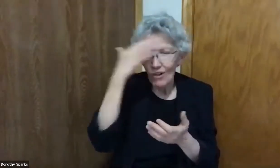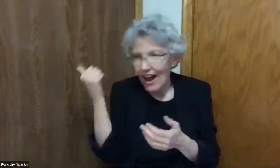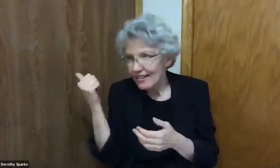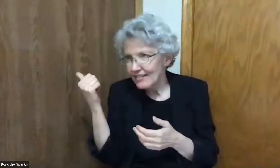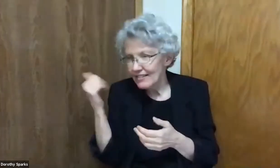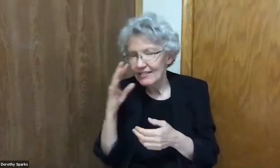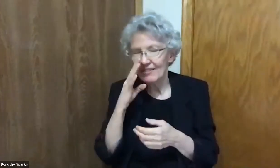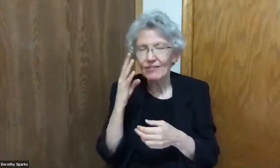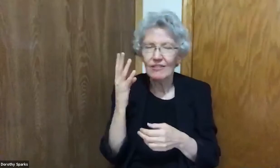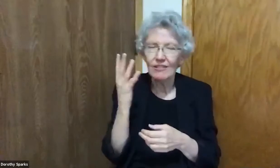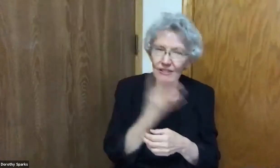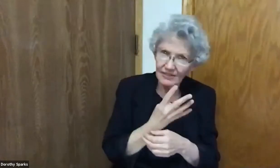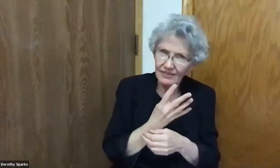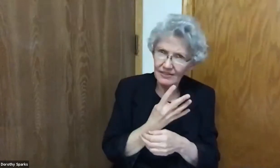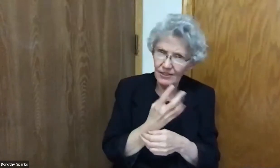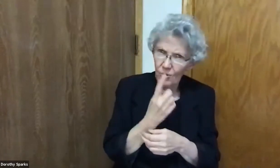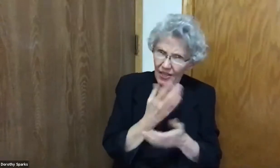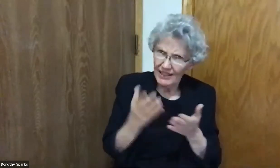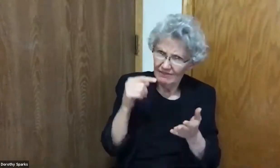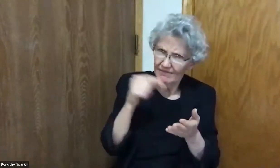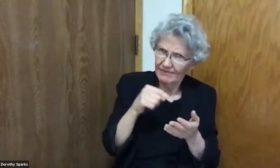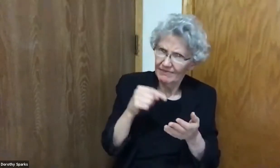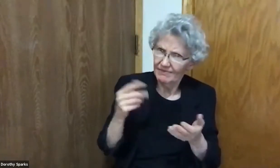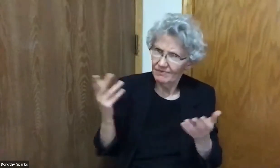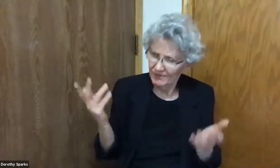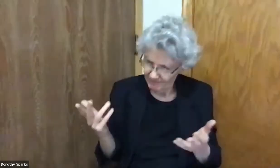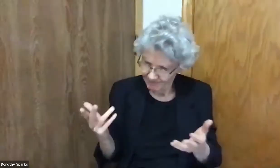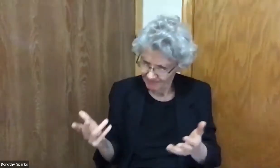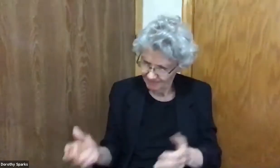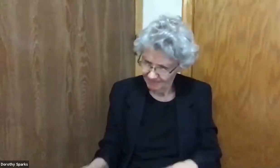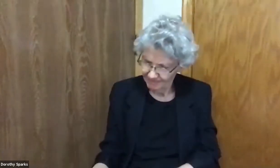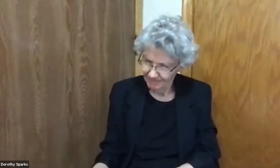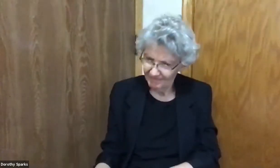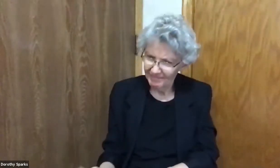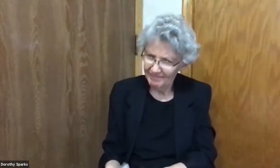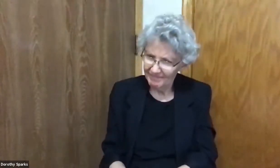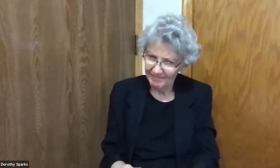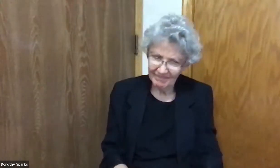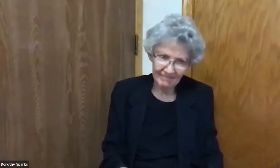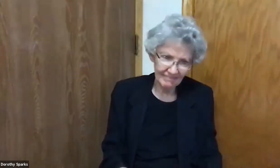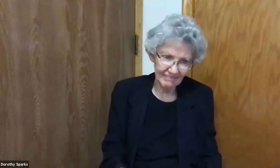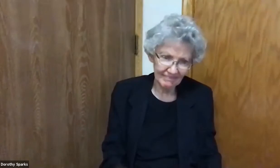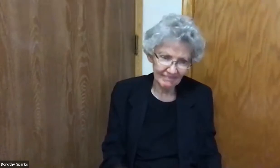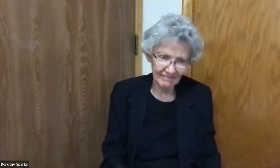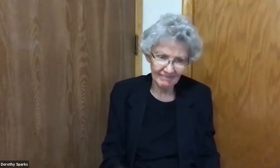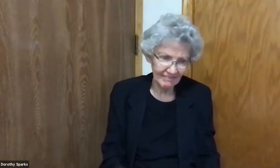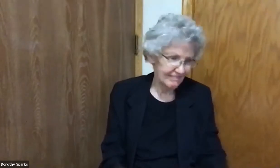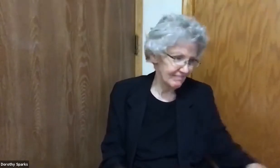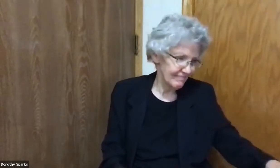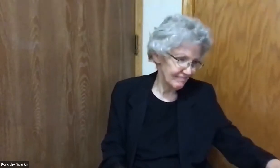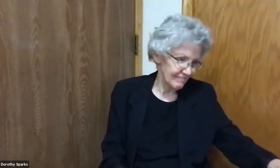that I think that tends to get overlooked or forgotten or maybe even ignored.